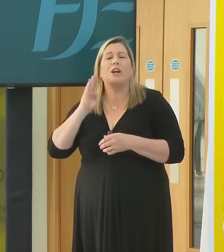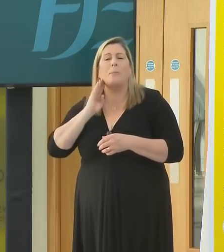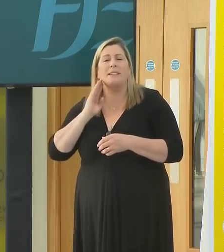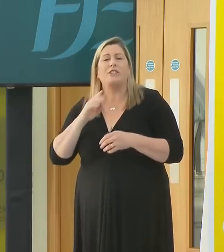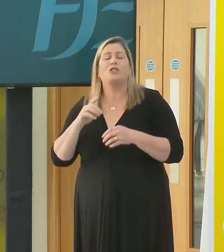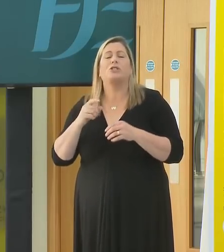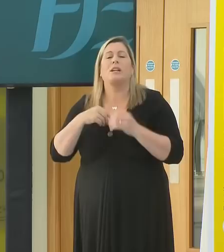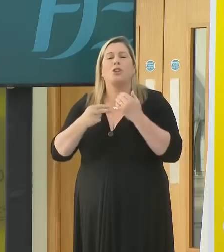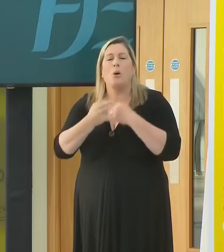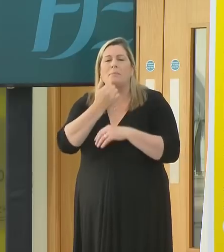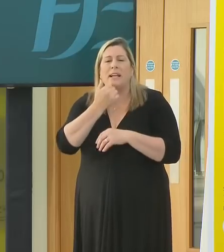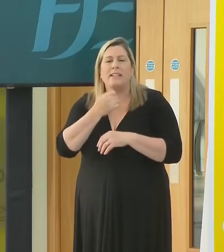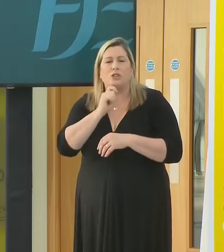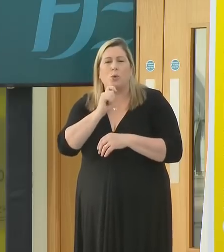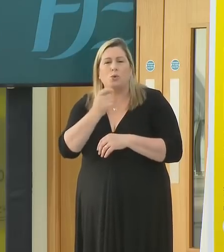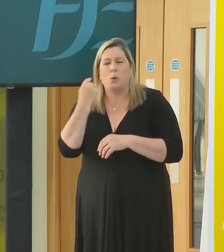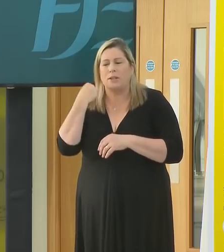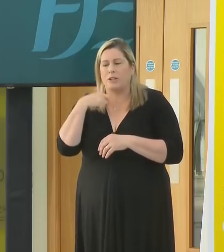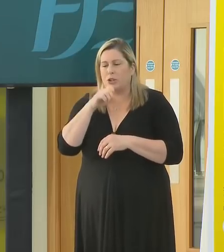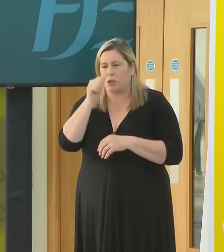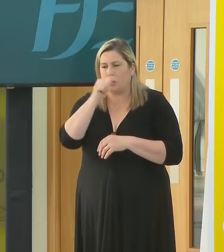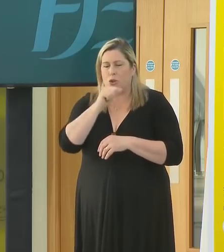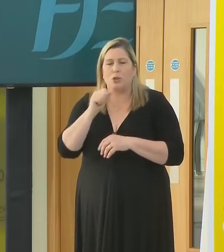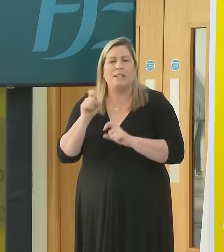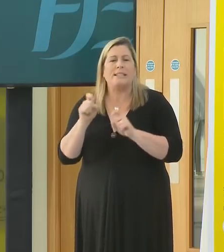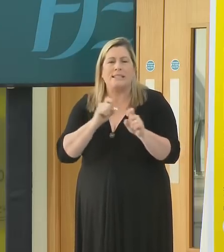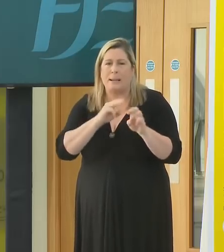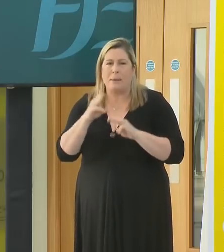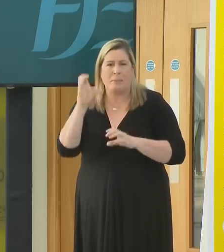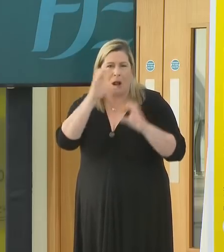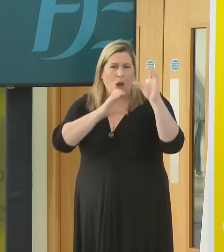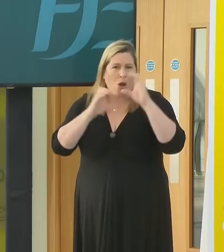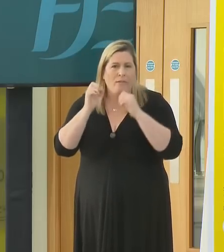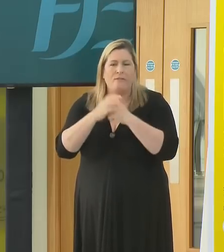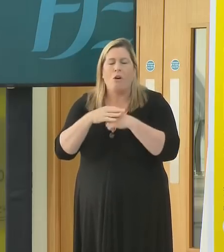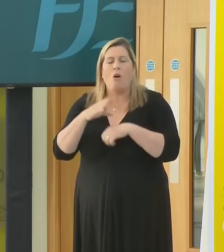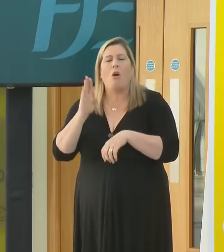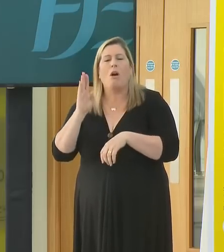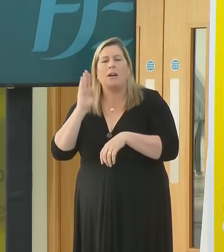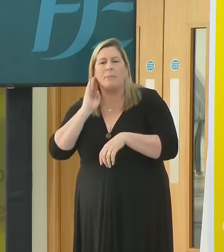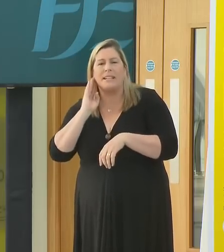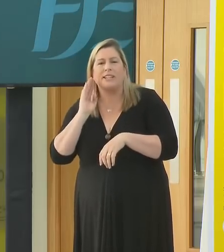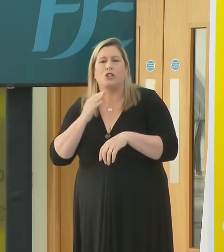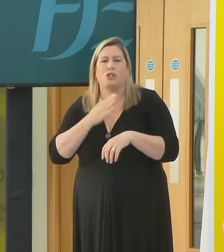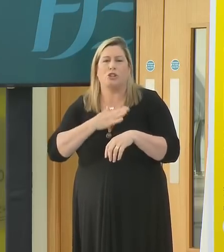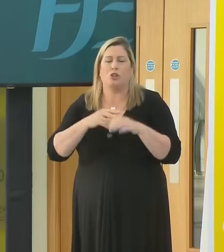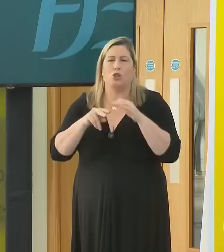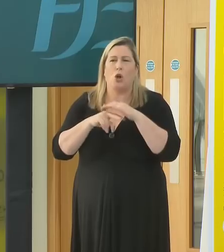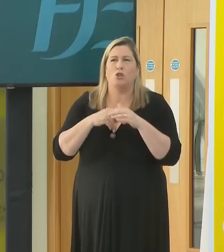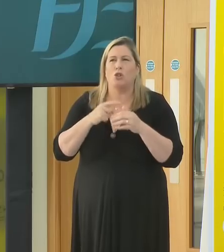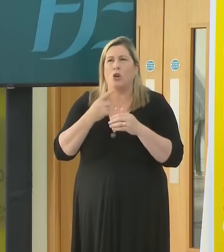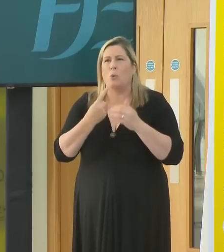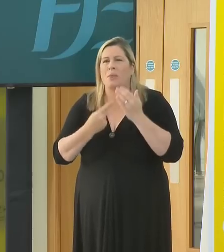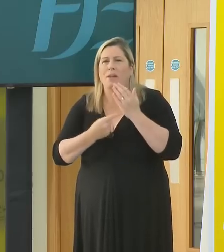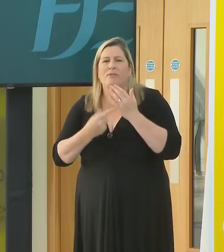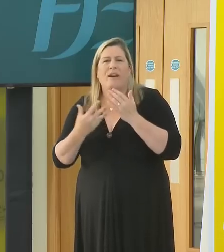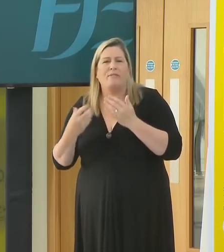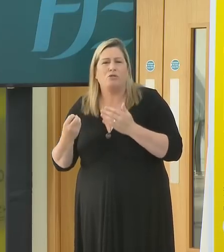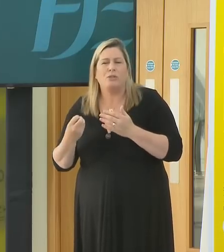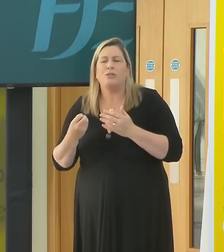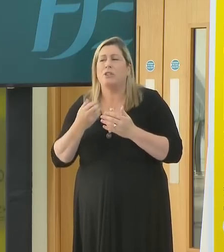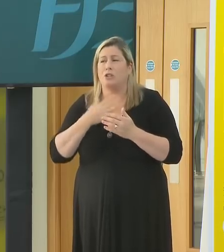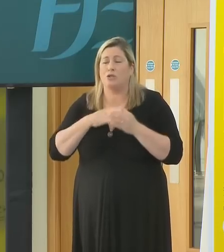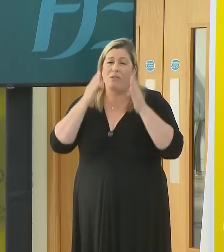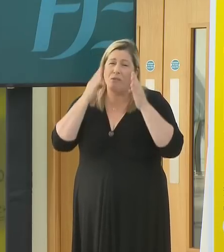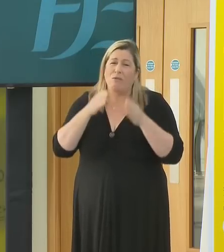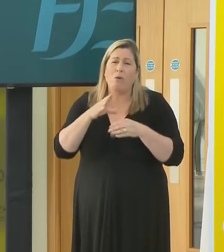continue to see a relatively stable number of people seeking accommodation, just under 1,500. And maybe just to focus on